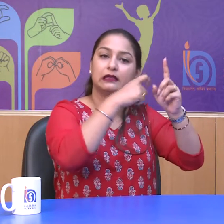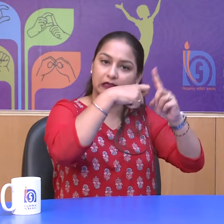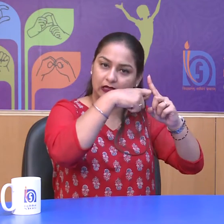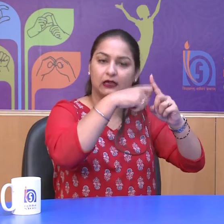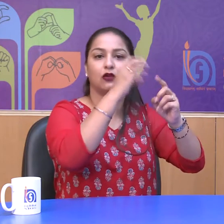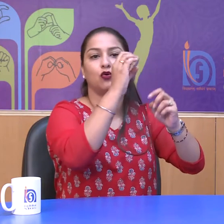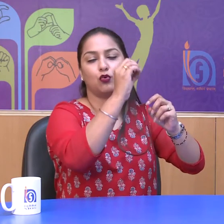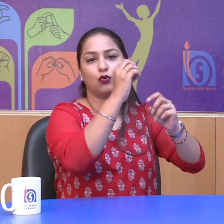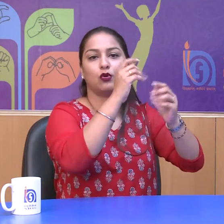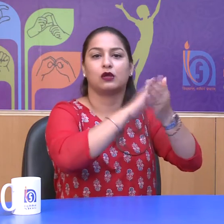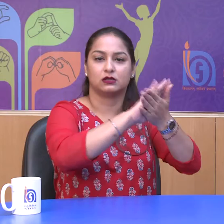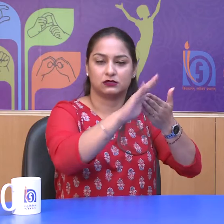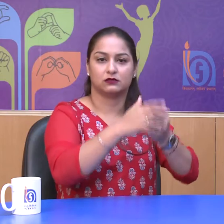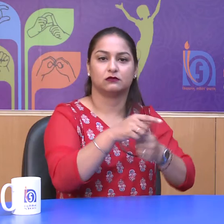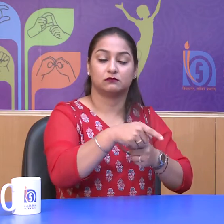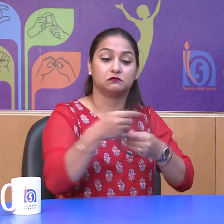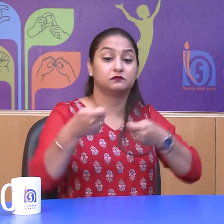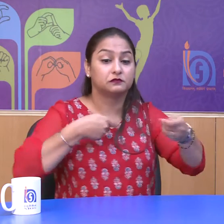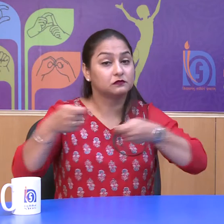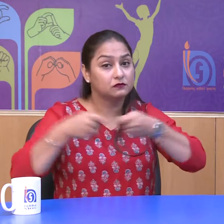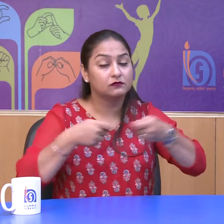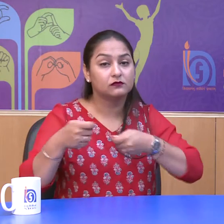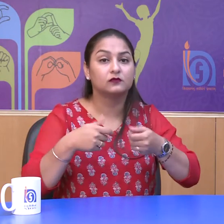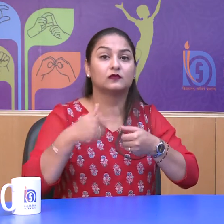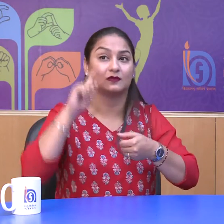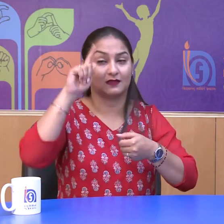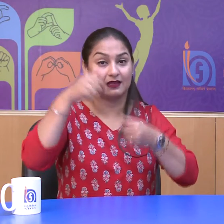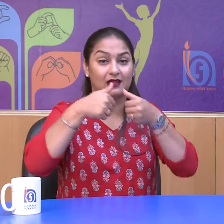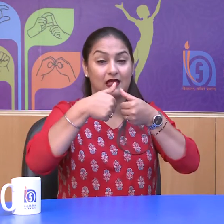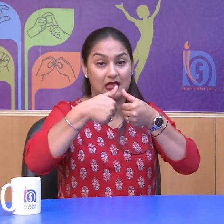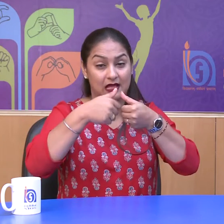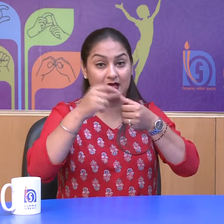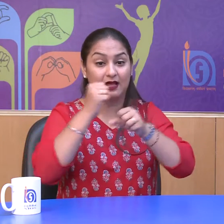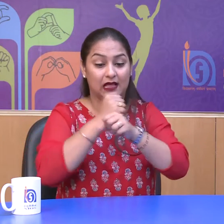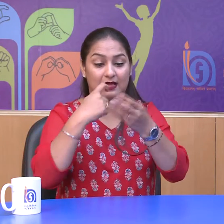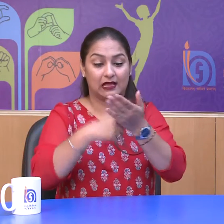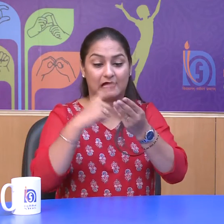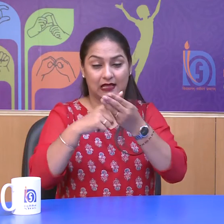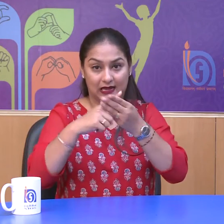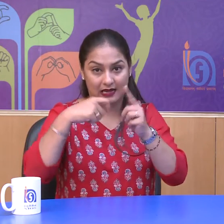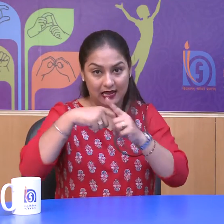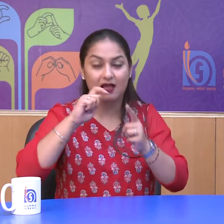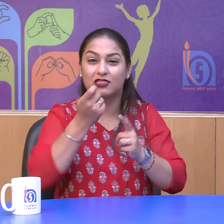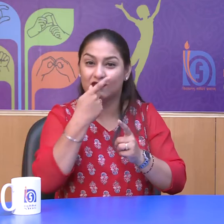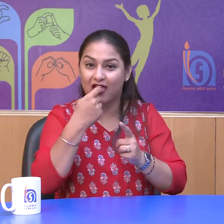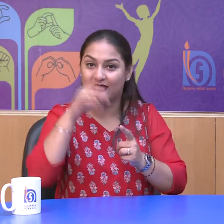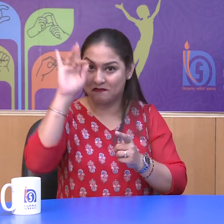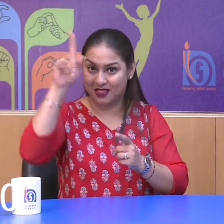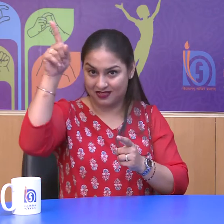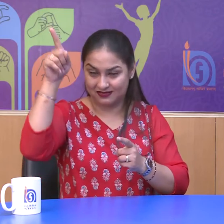Darshikoh, deals with the Greek medicines and contains at the end